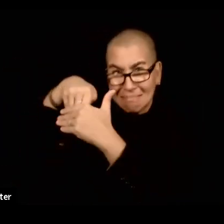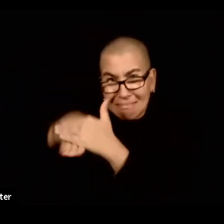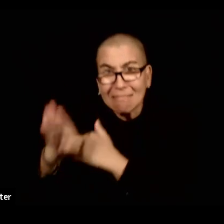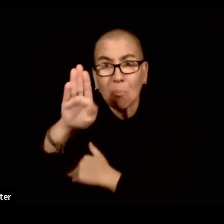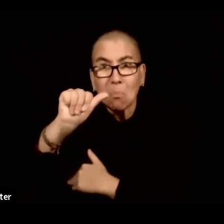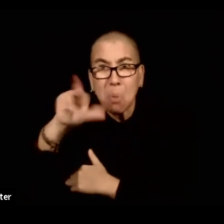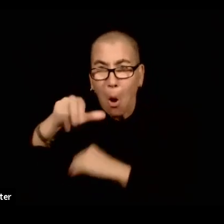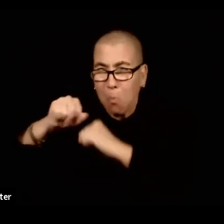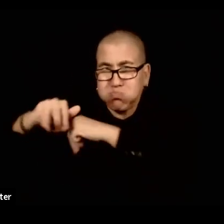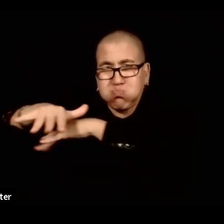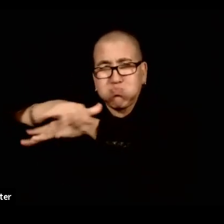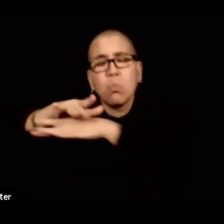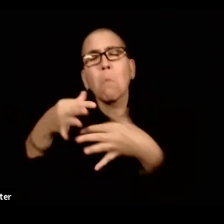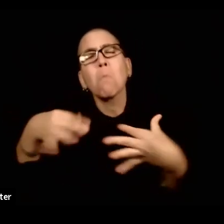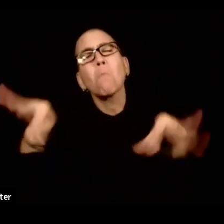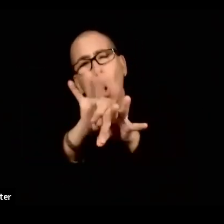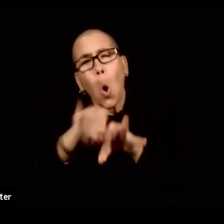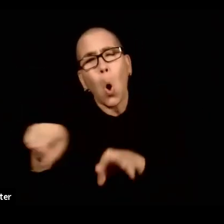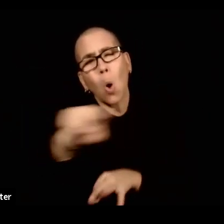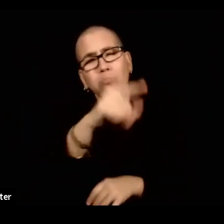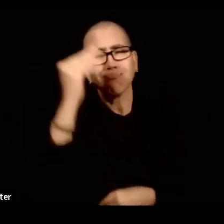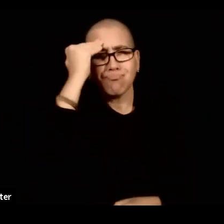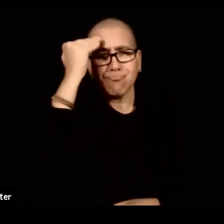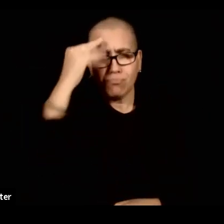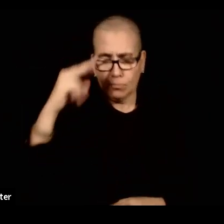symptoms and considering getting tested